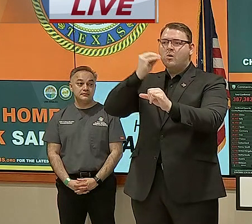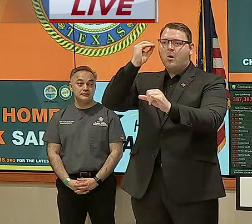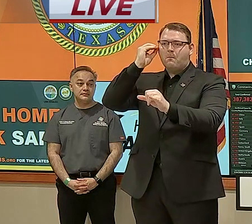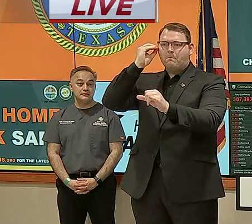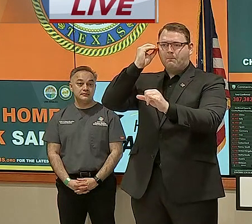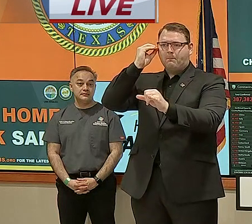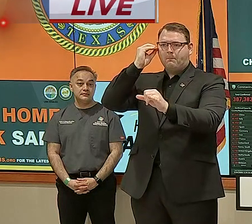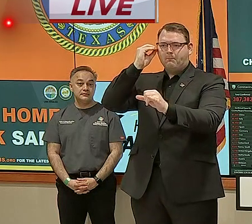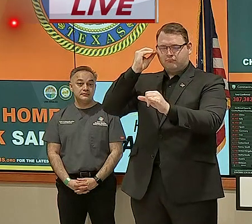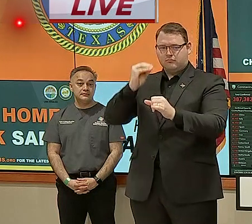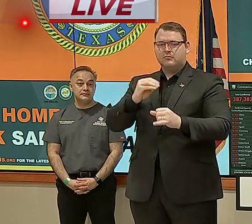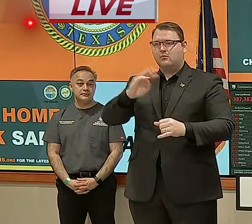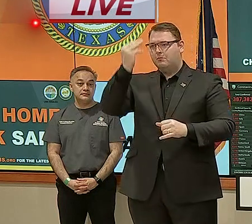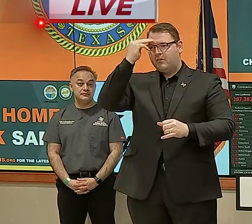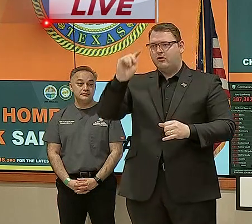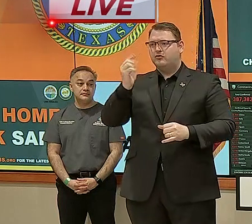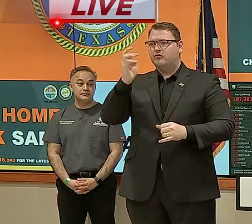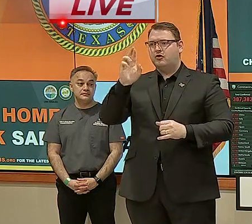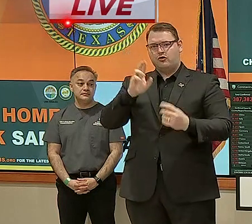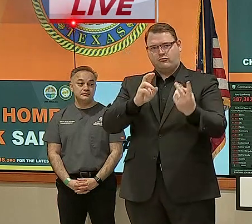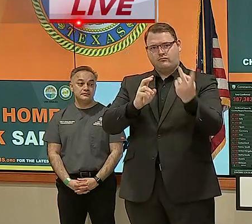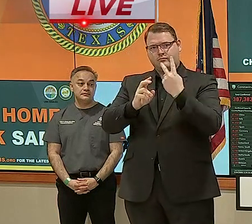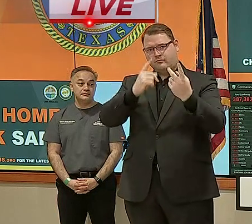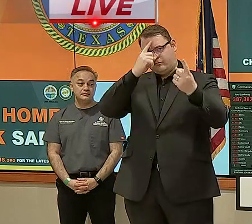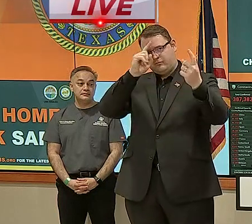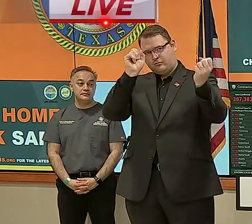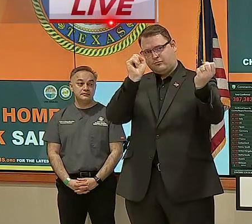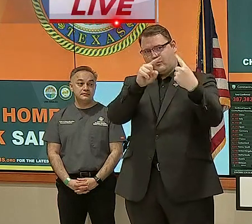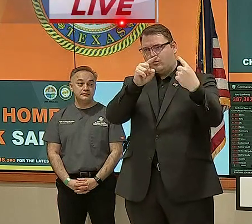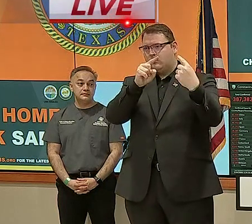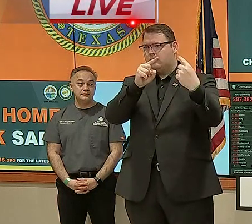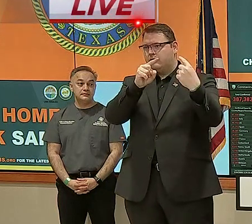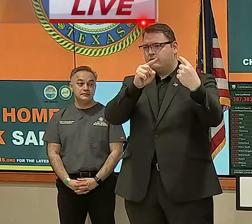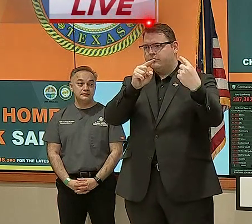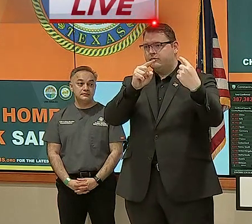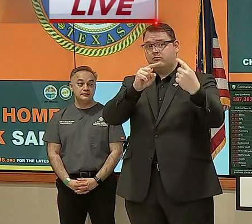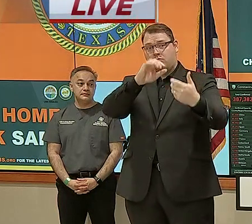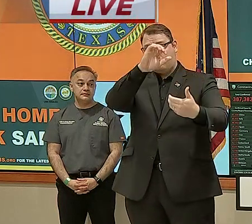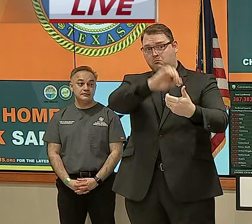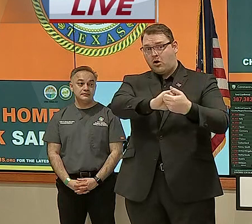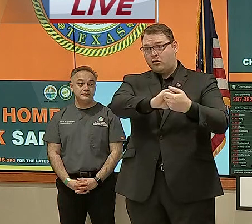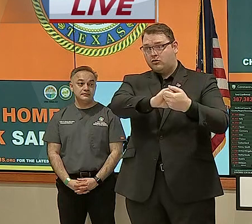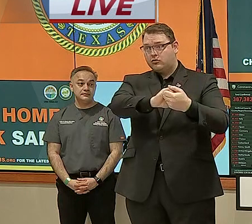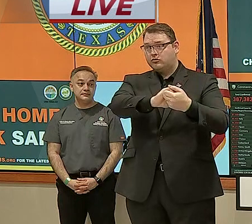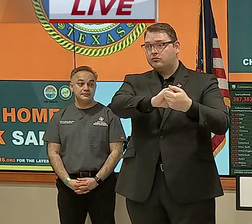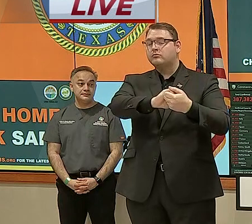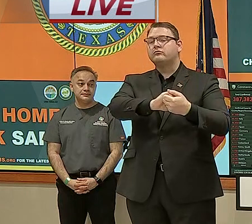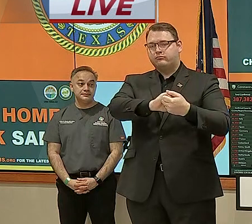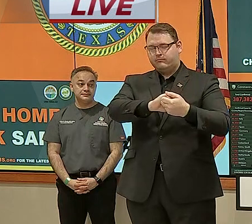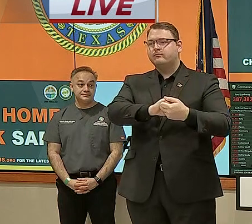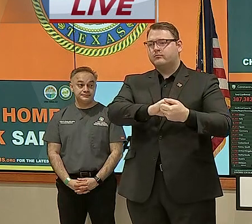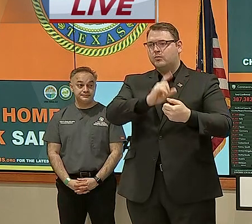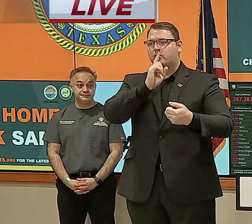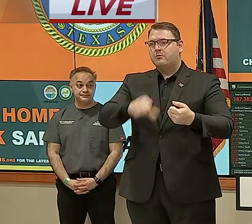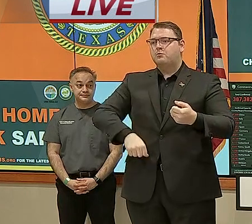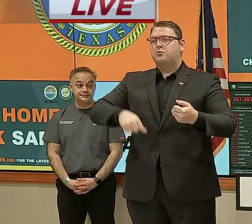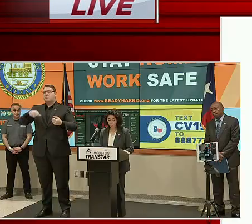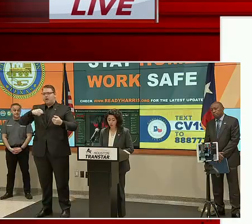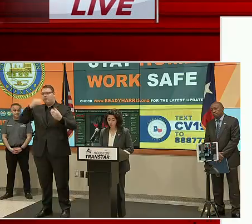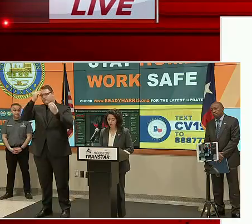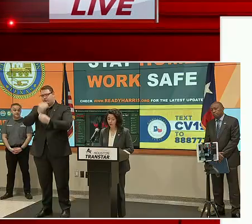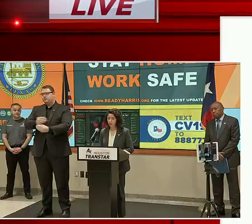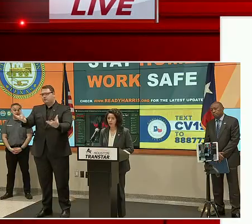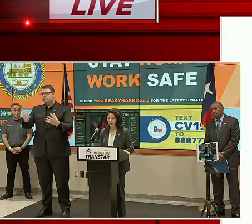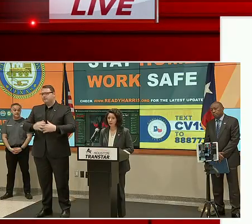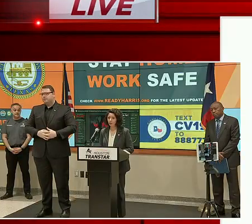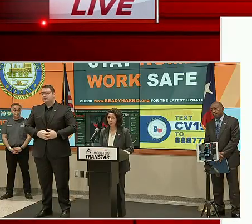Mayor Turner and proud of the partnership that we have across our region. This